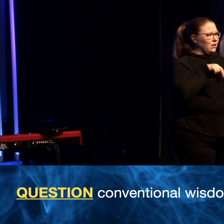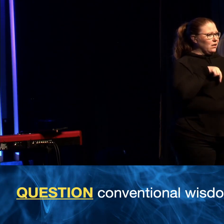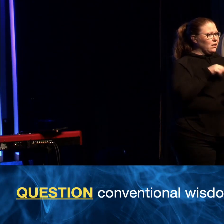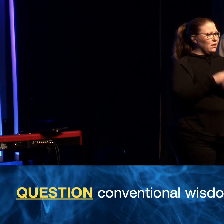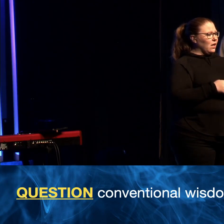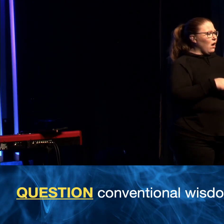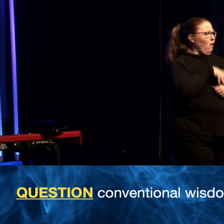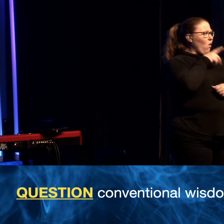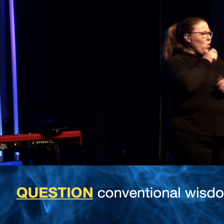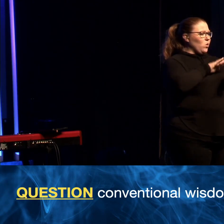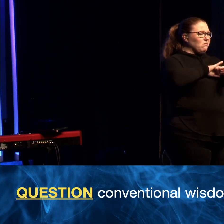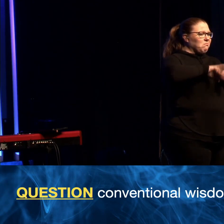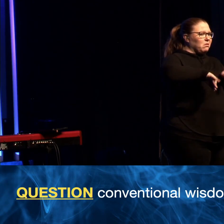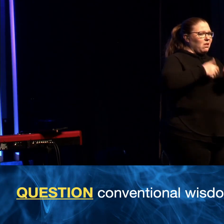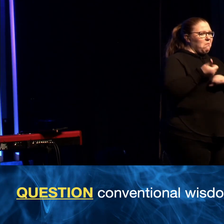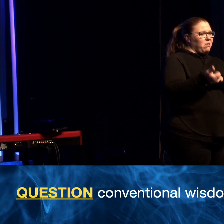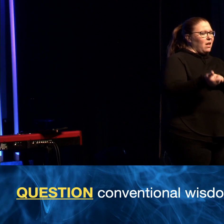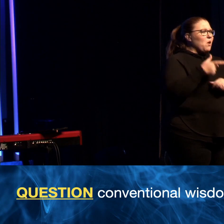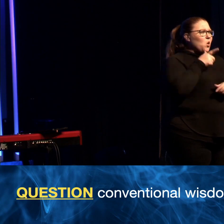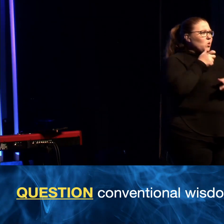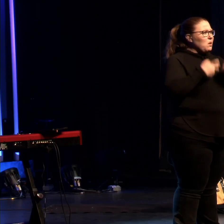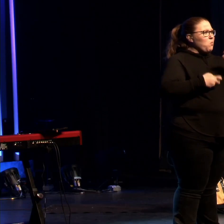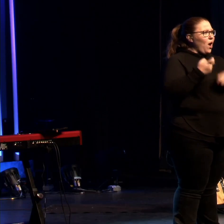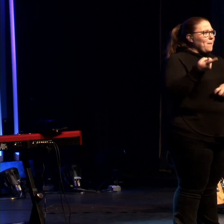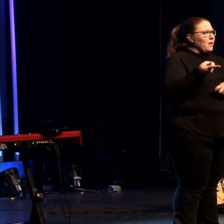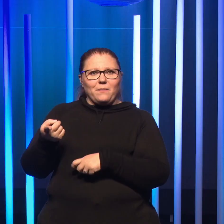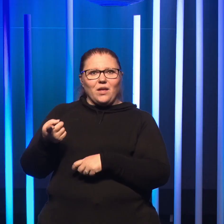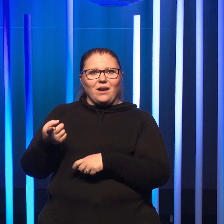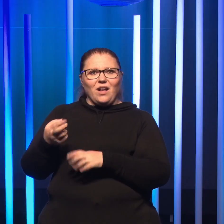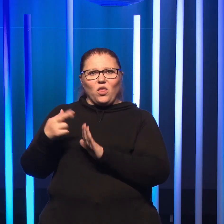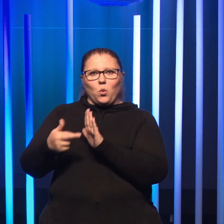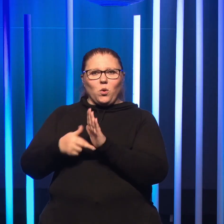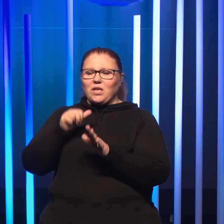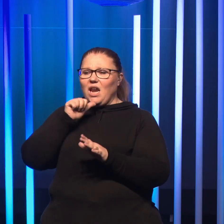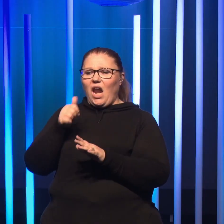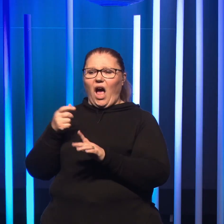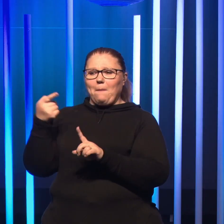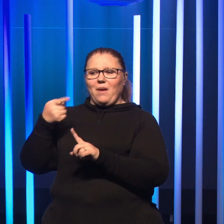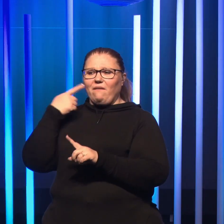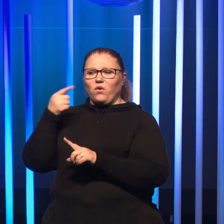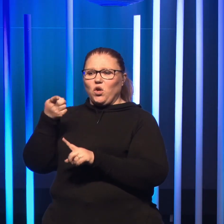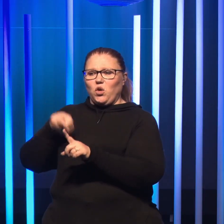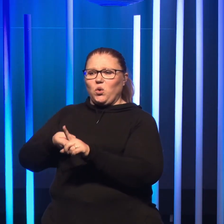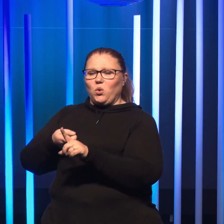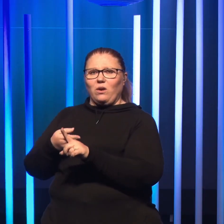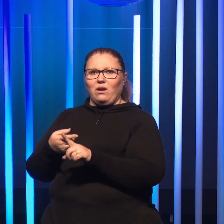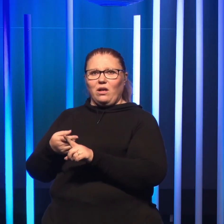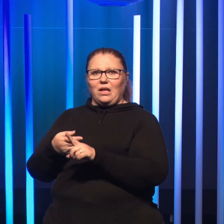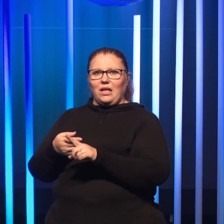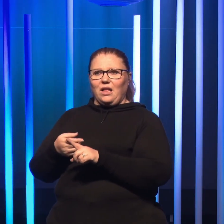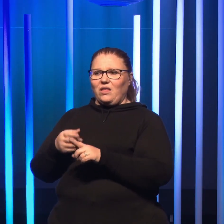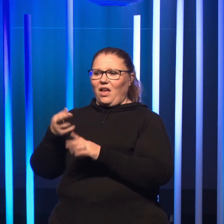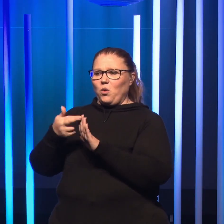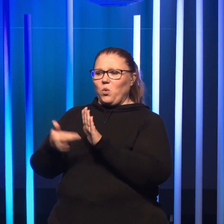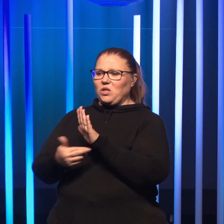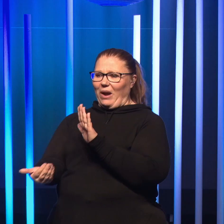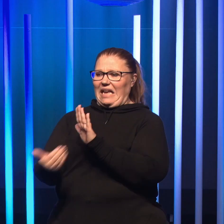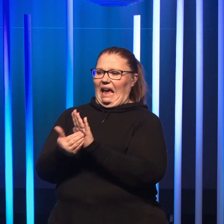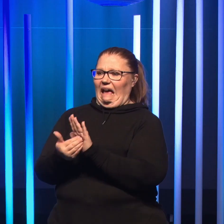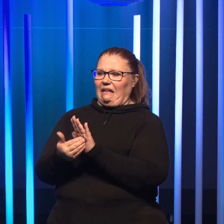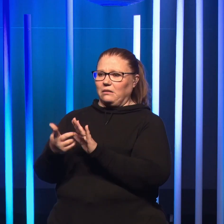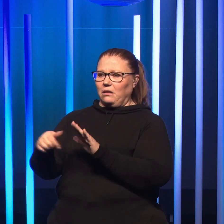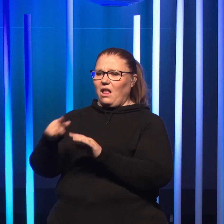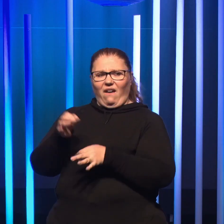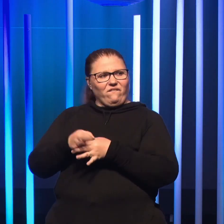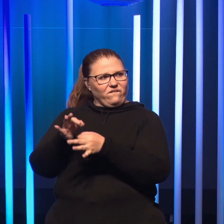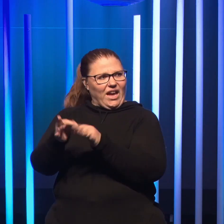Who is it? Who's the scapegoat? Who's the problem? Who are the rules not meant for? Who are the rules are fixed against? Faith